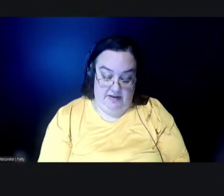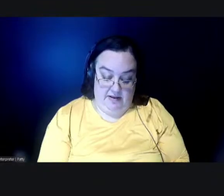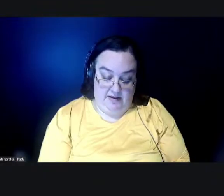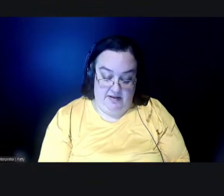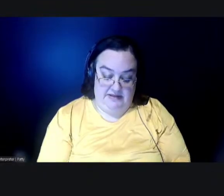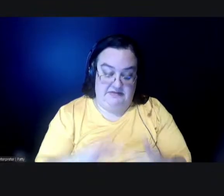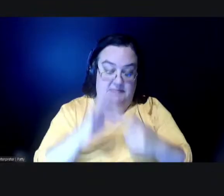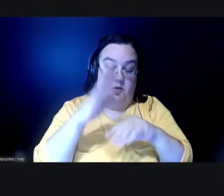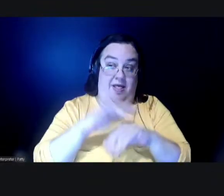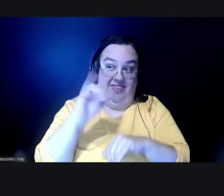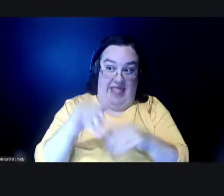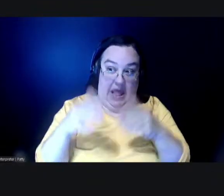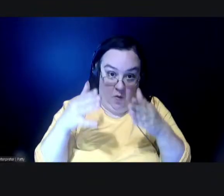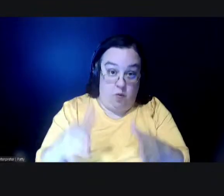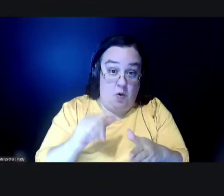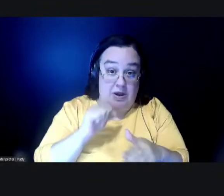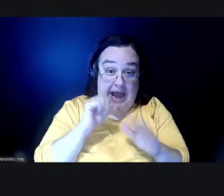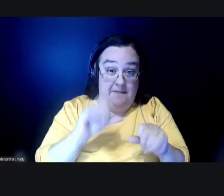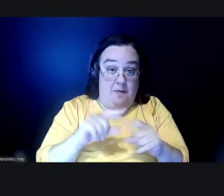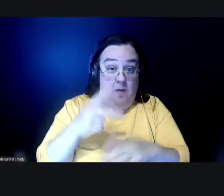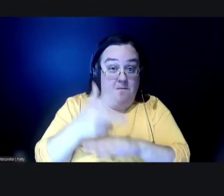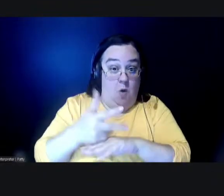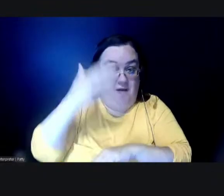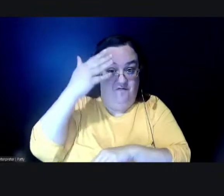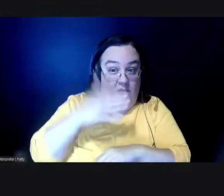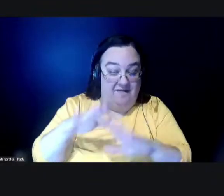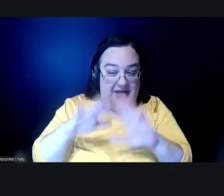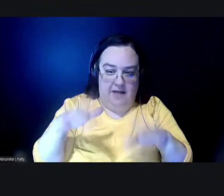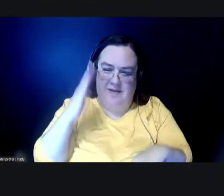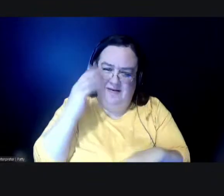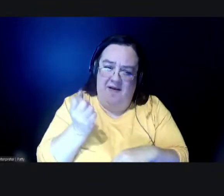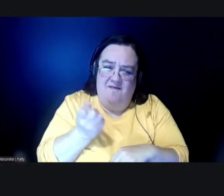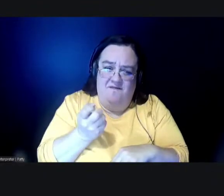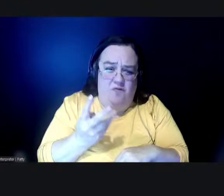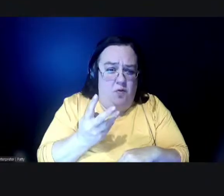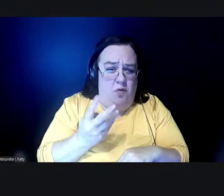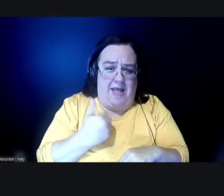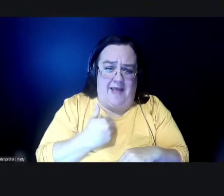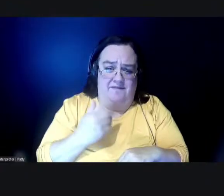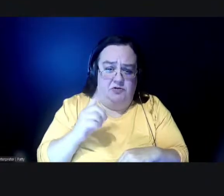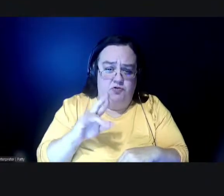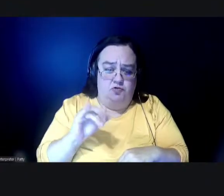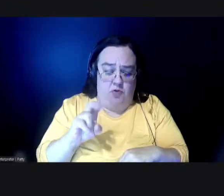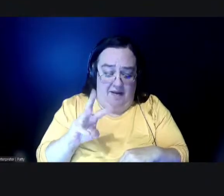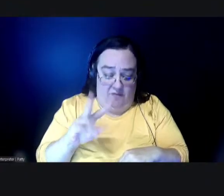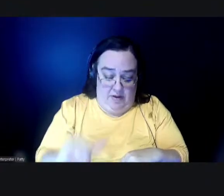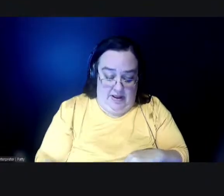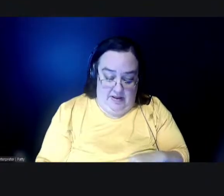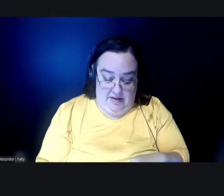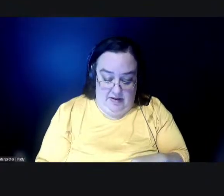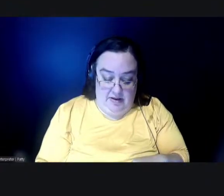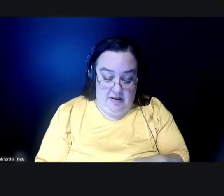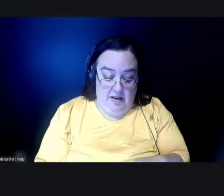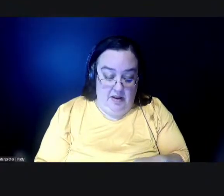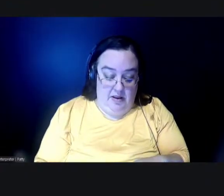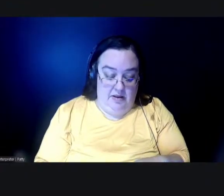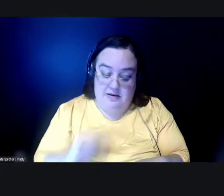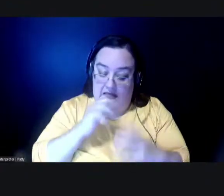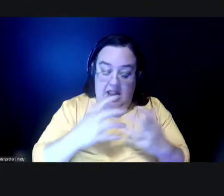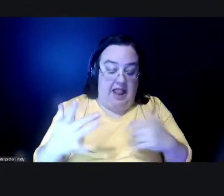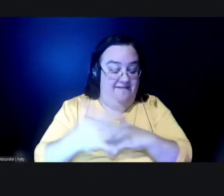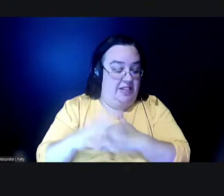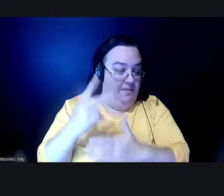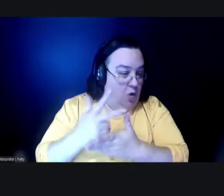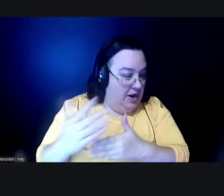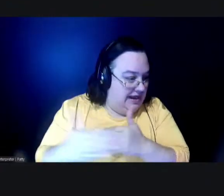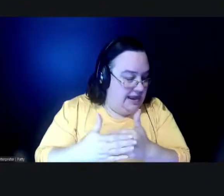not be able to park in front of their houses because so few of them have driveways. And there's not a lot of available parking nearby, and it's very